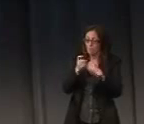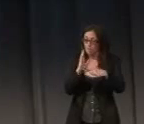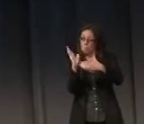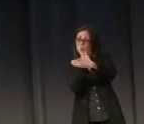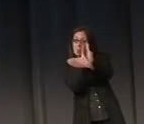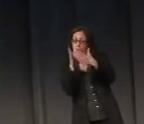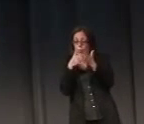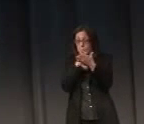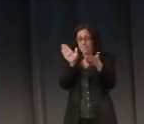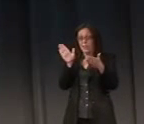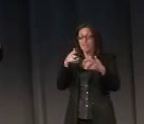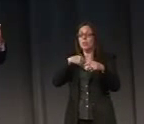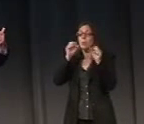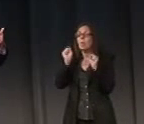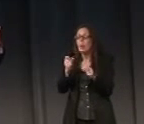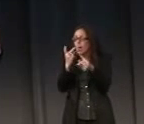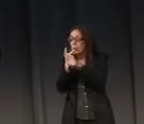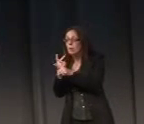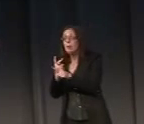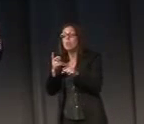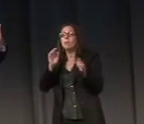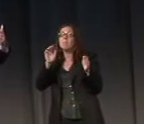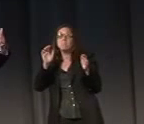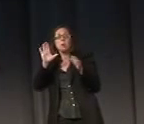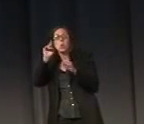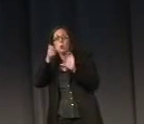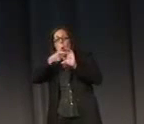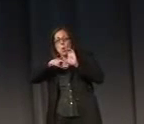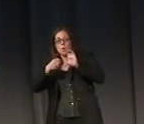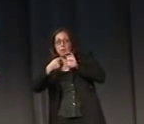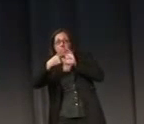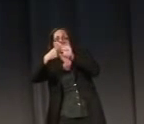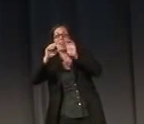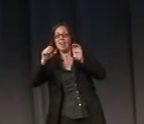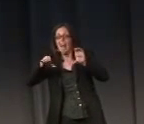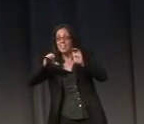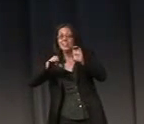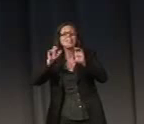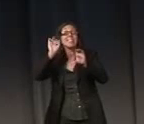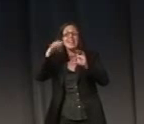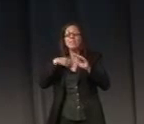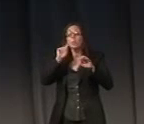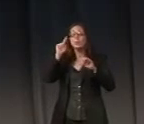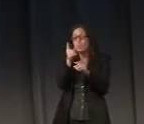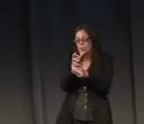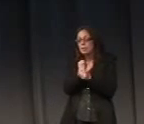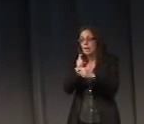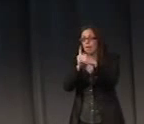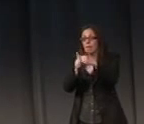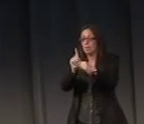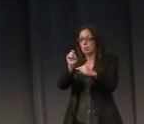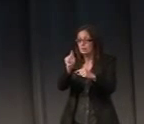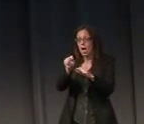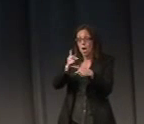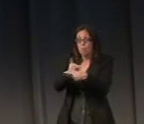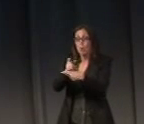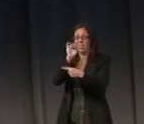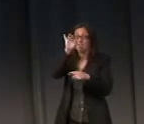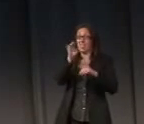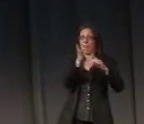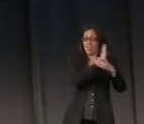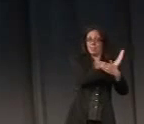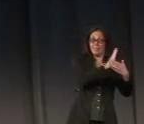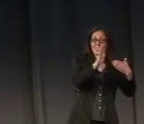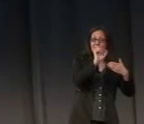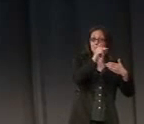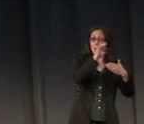the relative cone activations of every single scene just by taking the dot product of that spectral emission function and the three cone type absorption spectra.